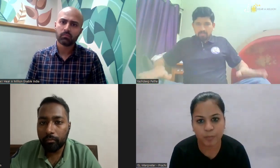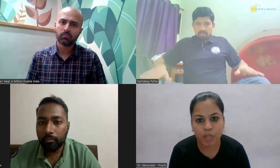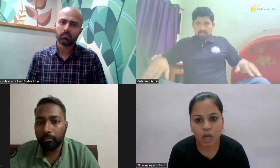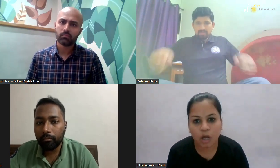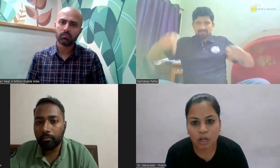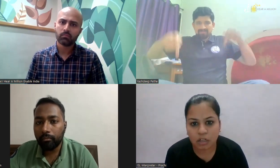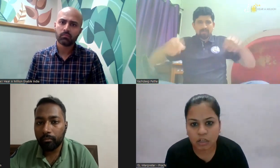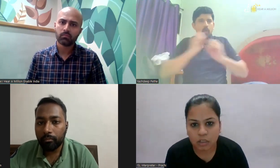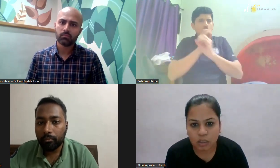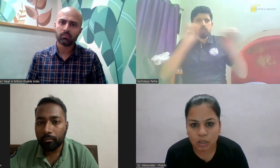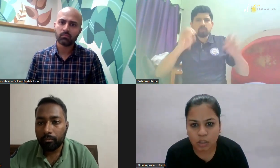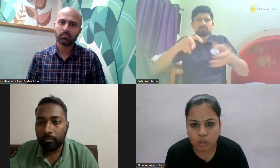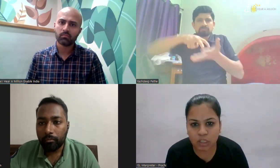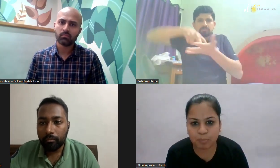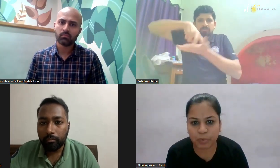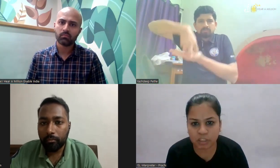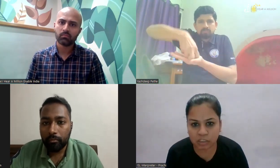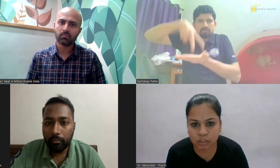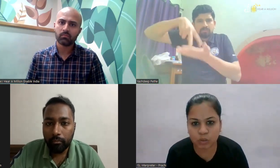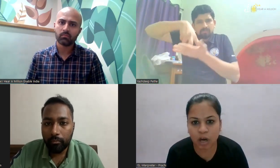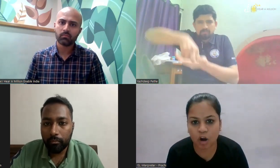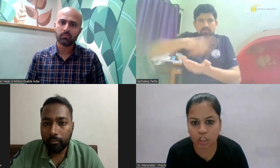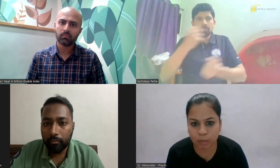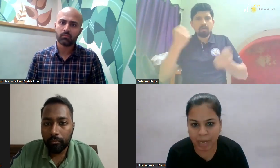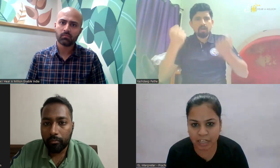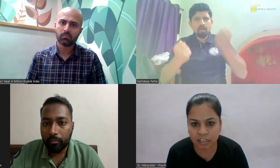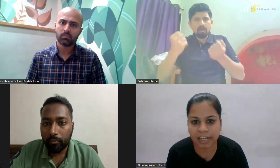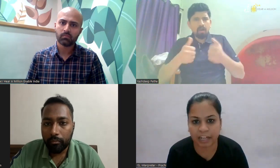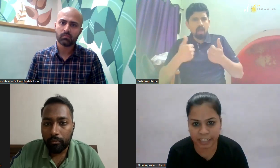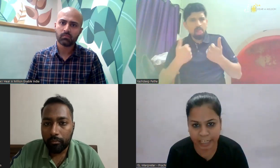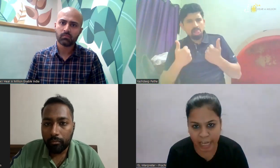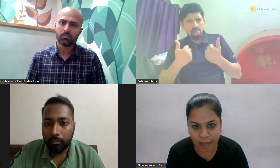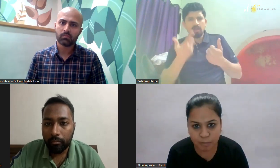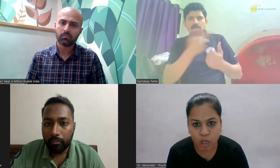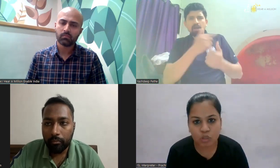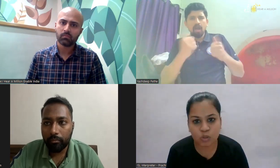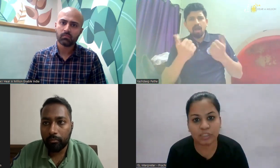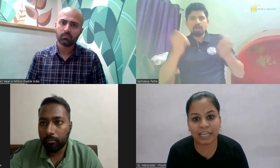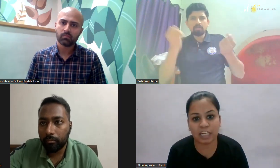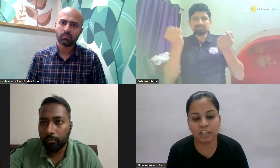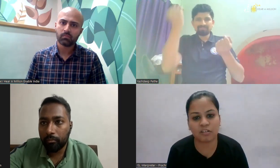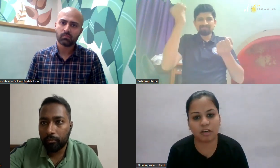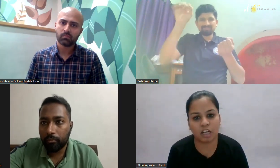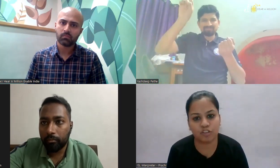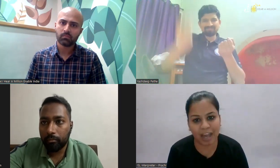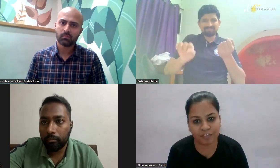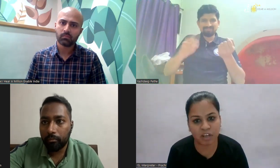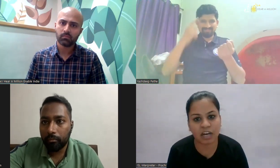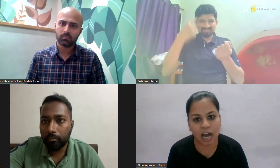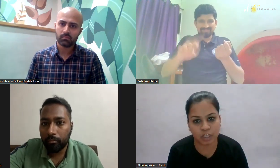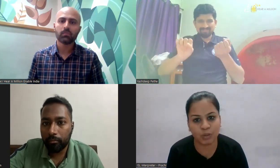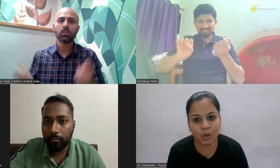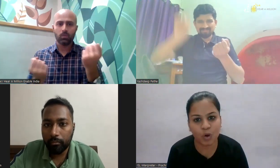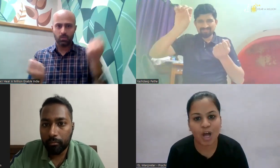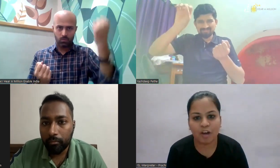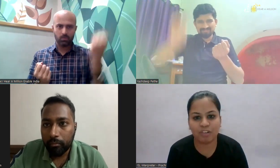similar. So the persons who are orthopedically handicapped, so they can drive the